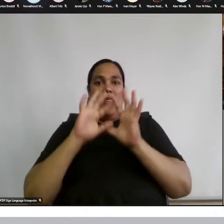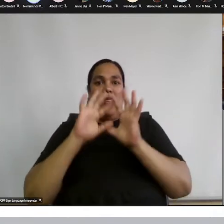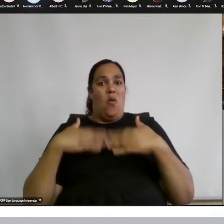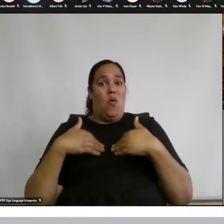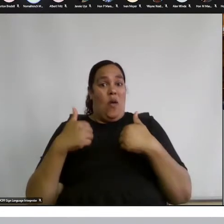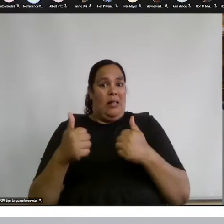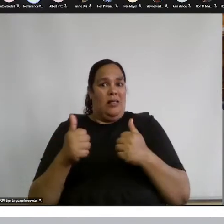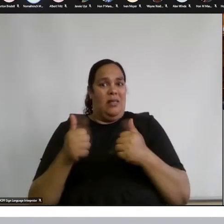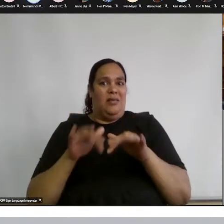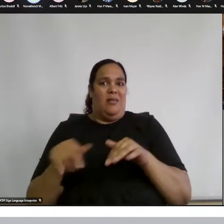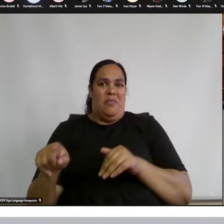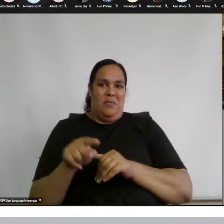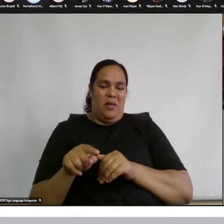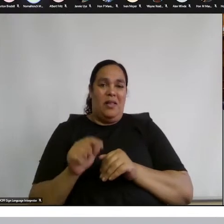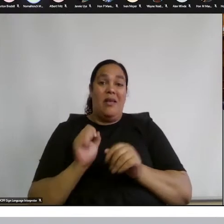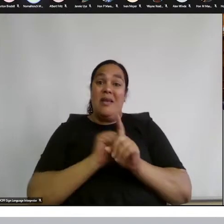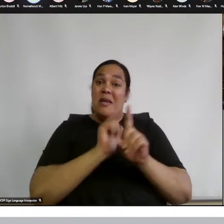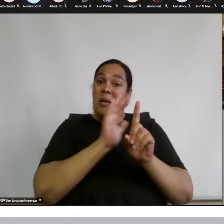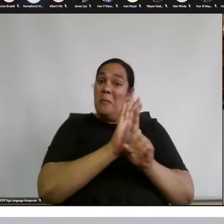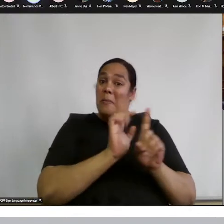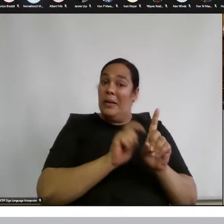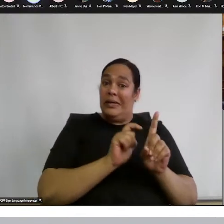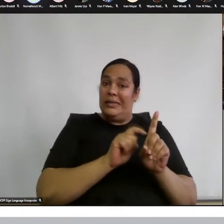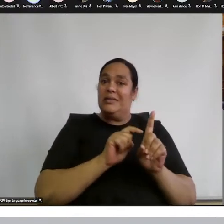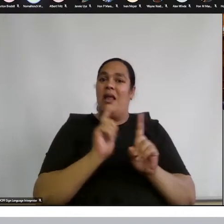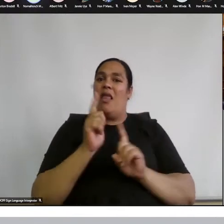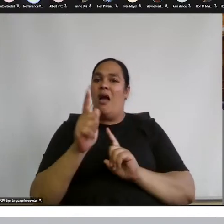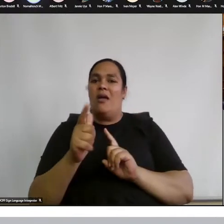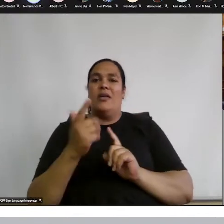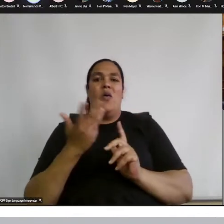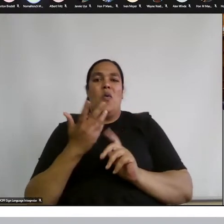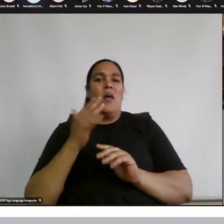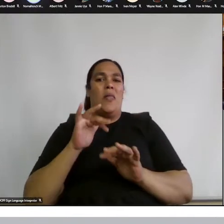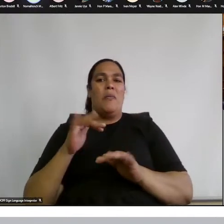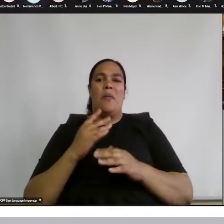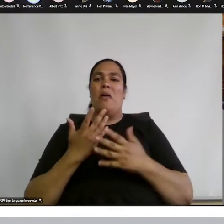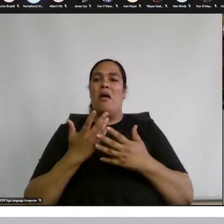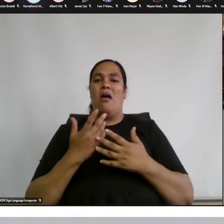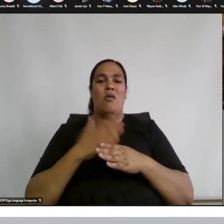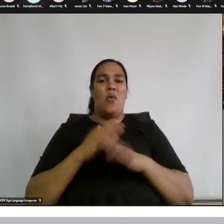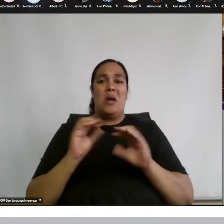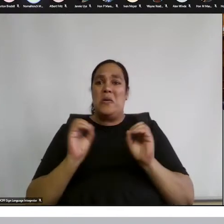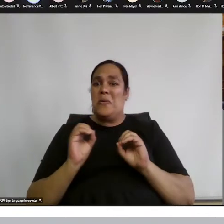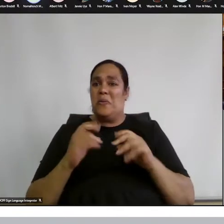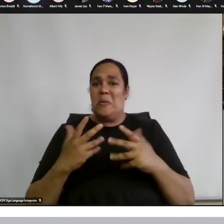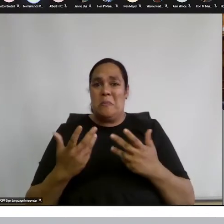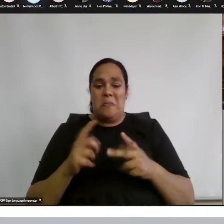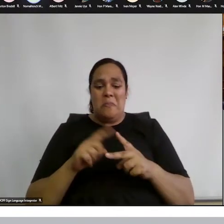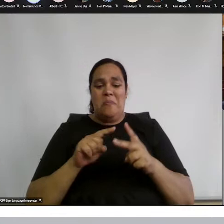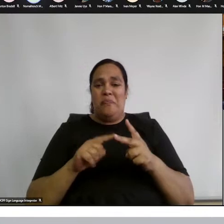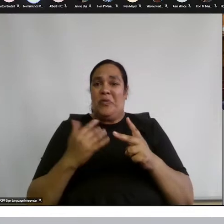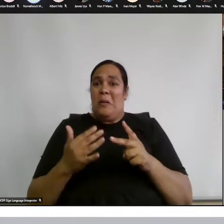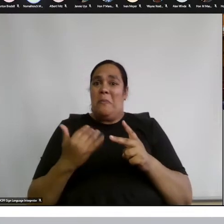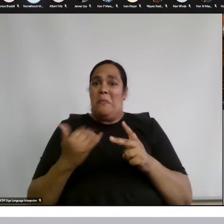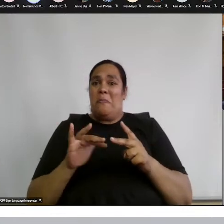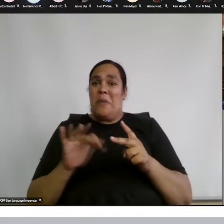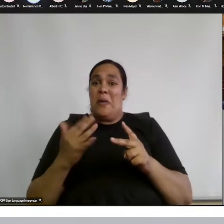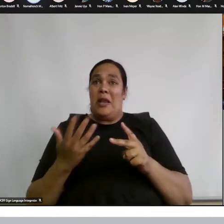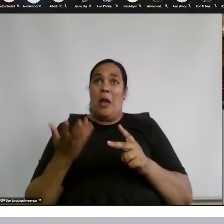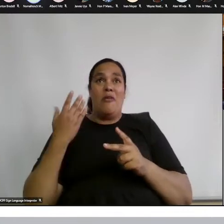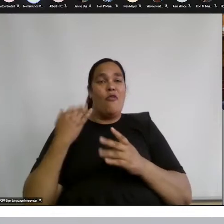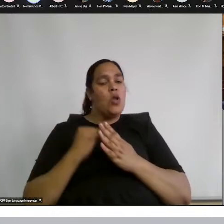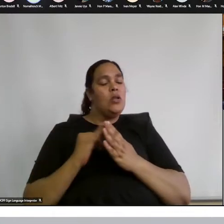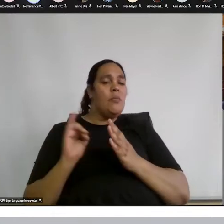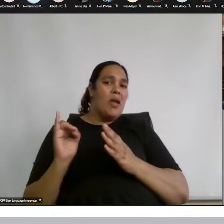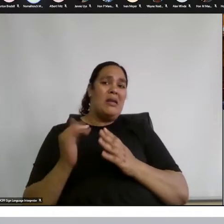of the population, the impact related to when the people end up being unemployed, where people now who used to be independent